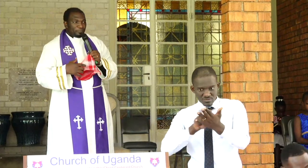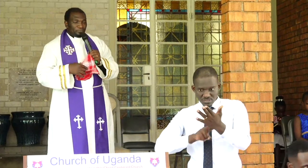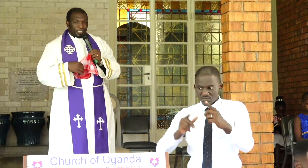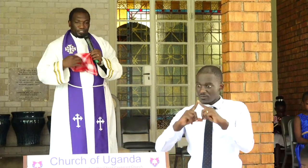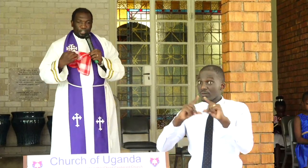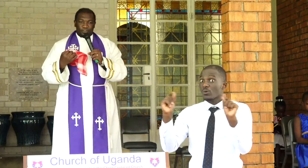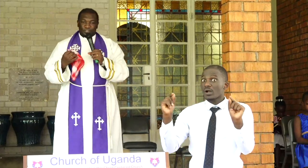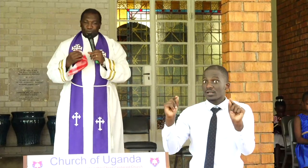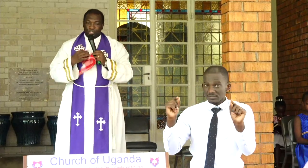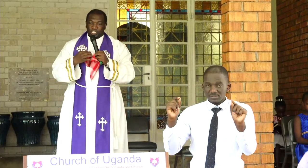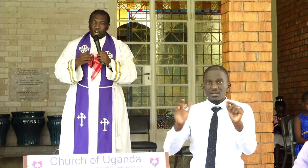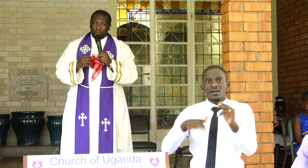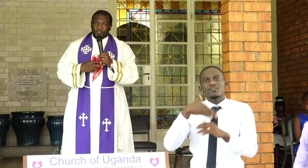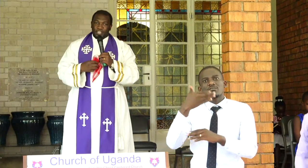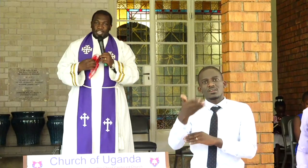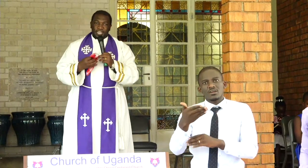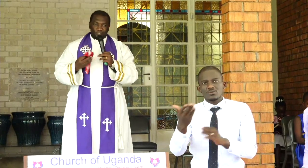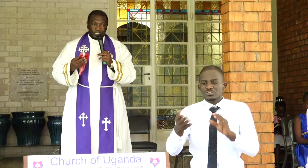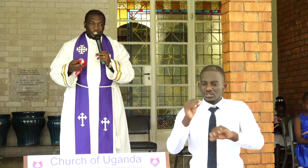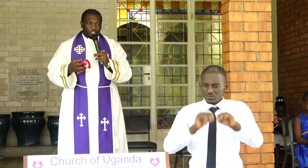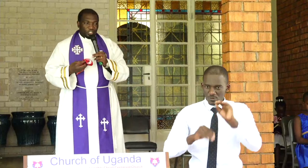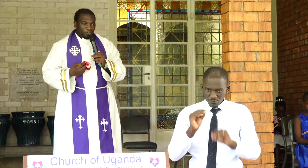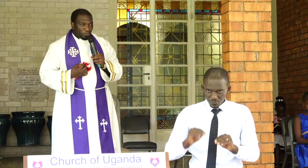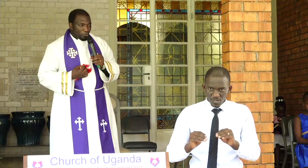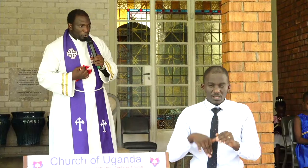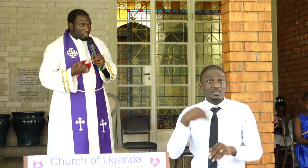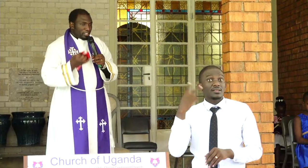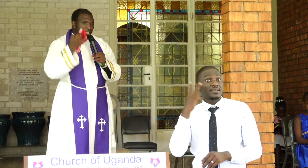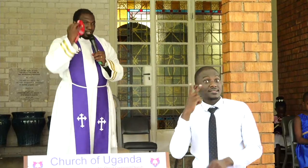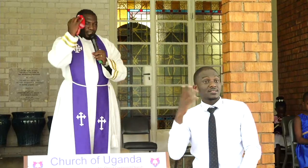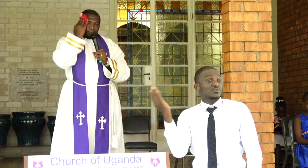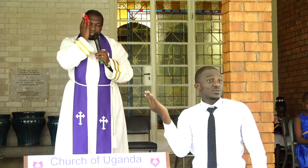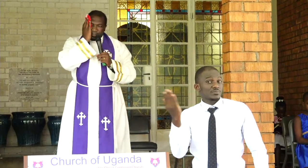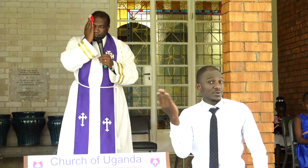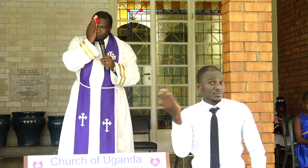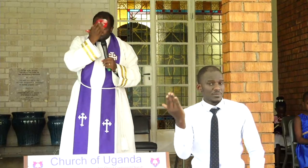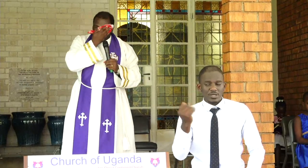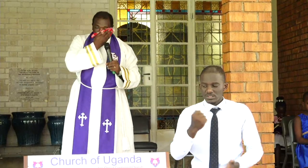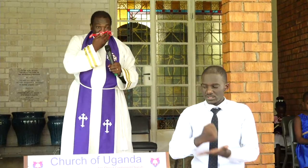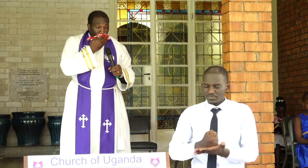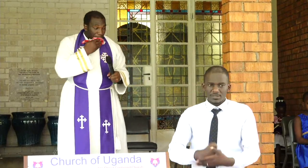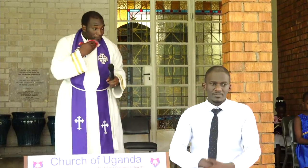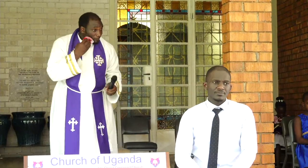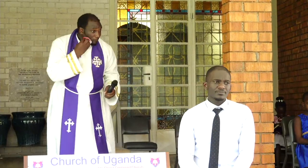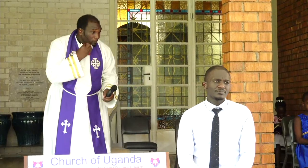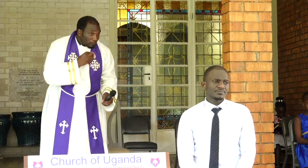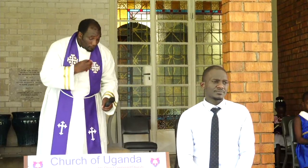word. Thereafter we shall offer and then listen to the word. Amen.